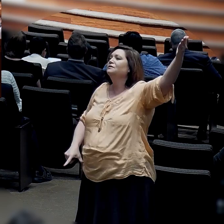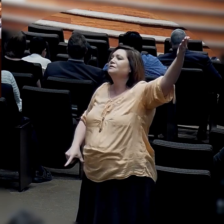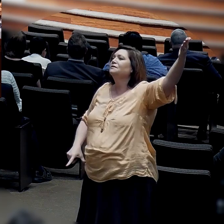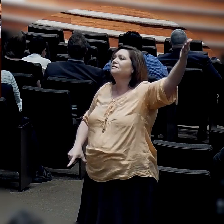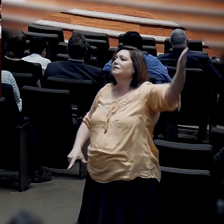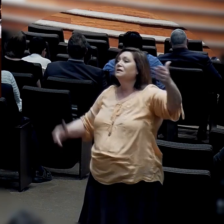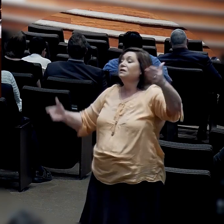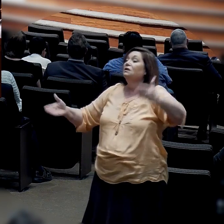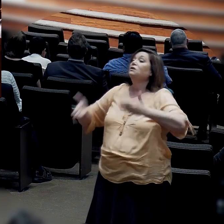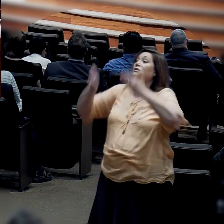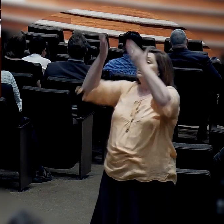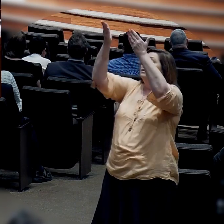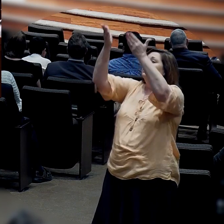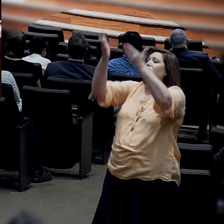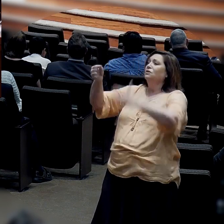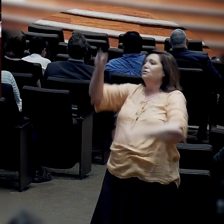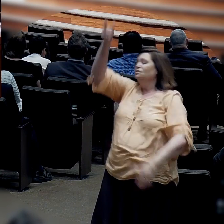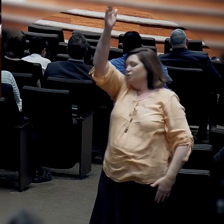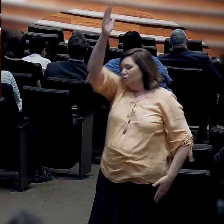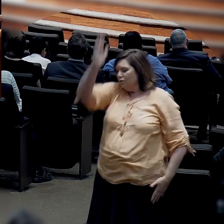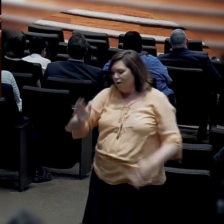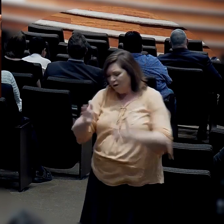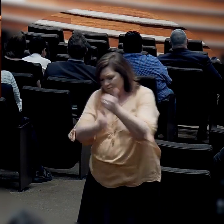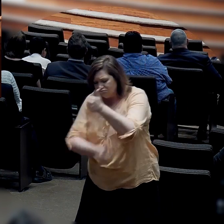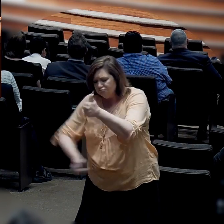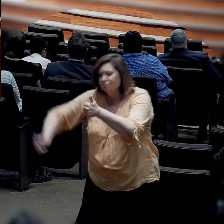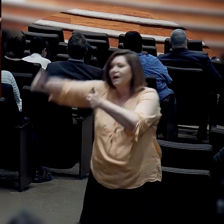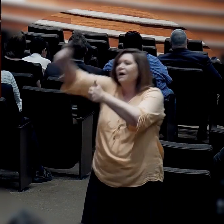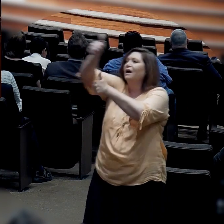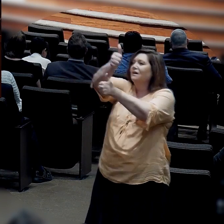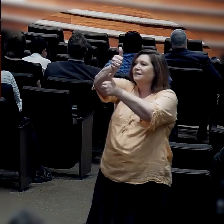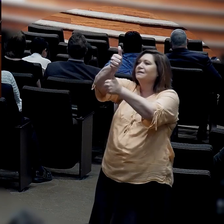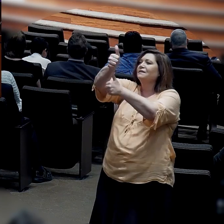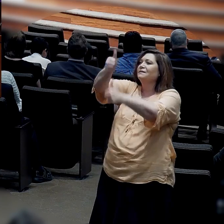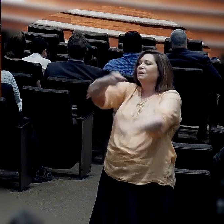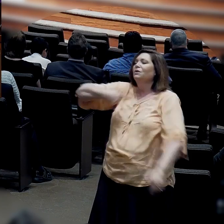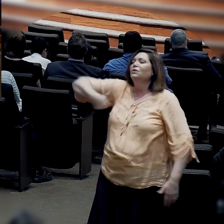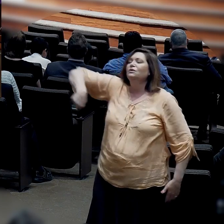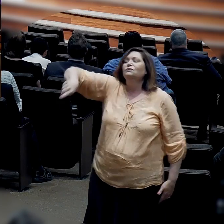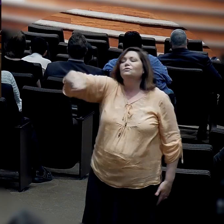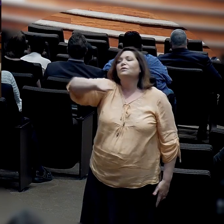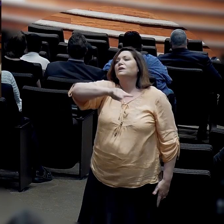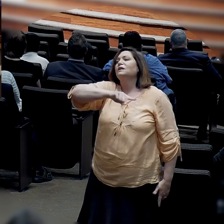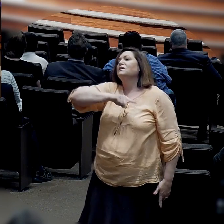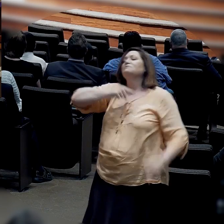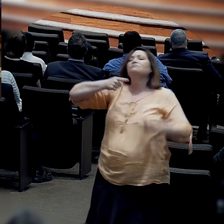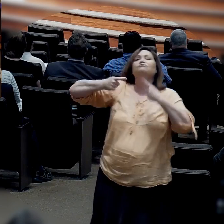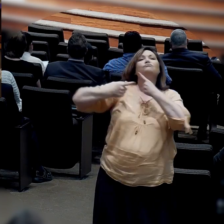Shout your name, O Lord.